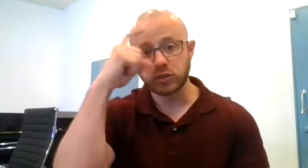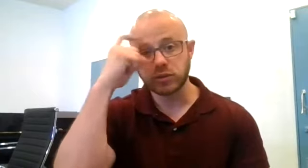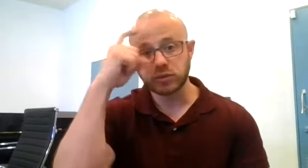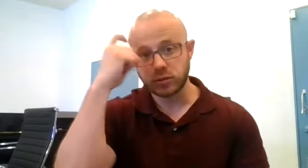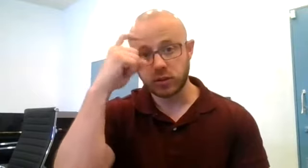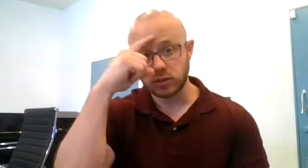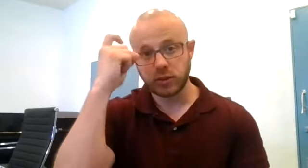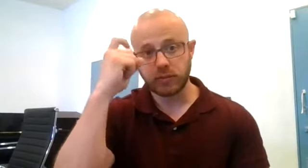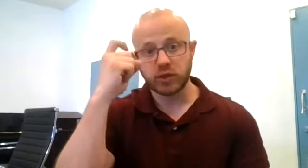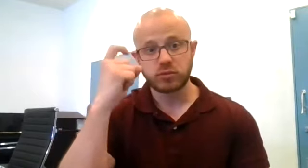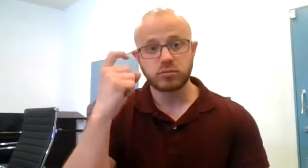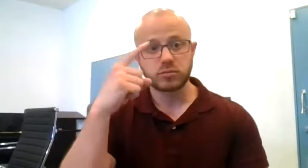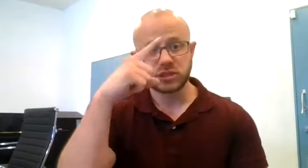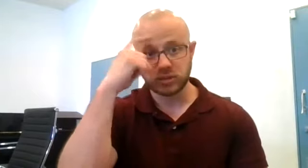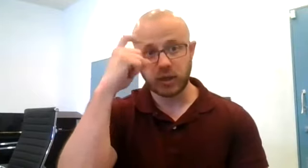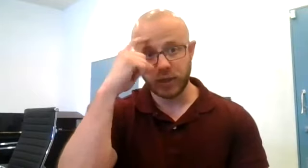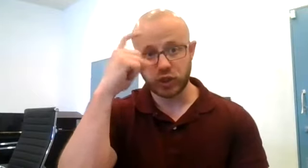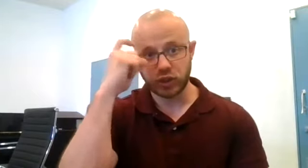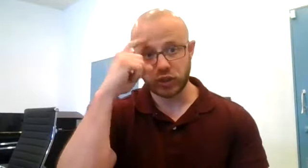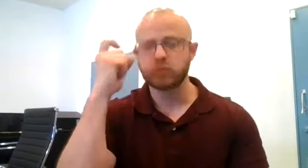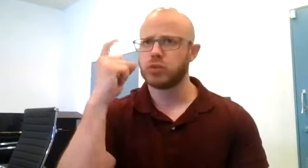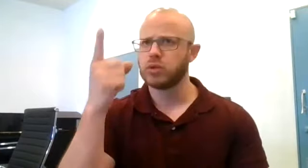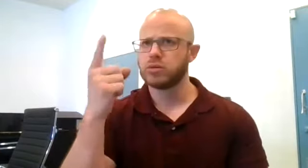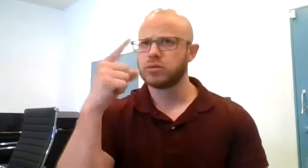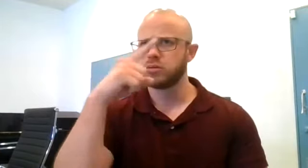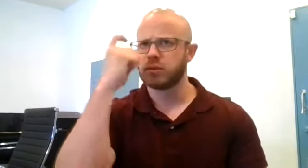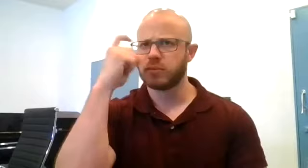then this is summer. Summer.